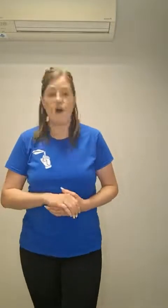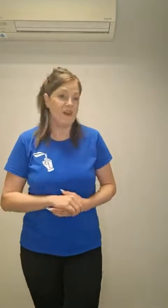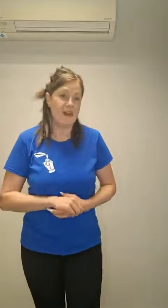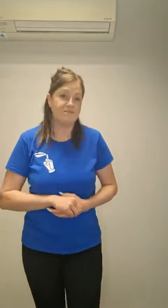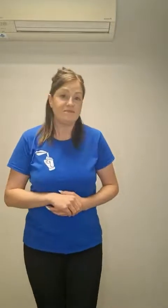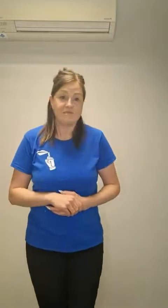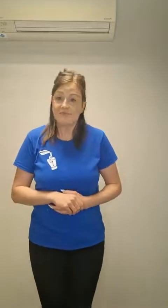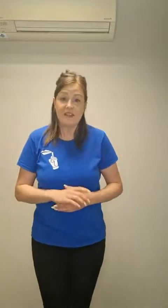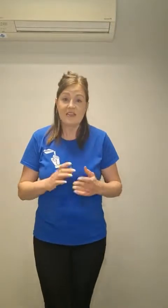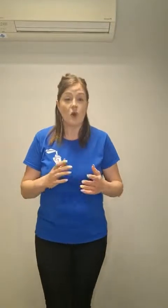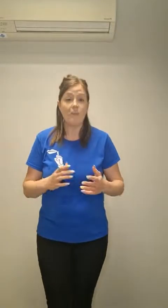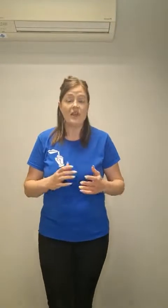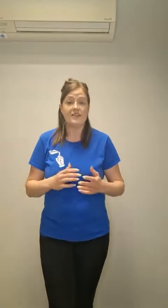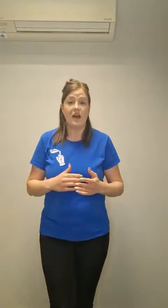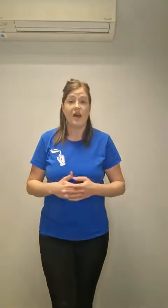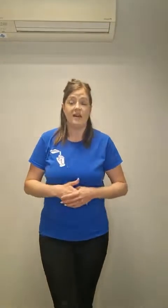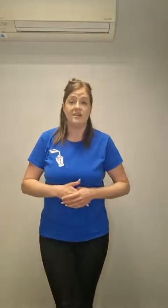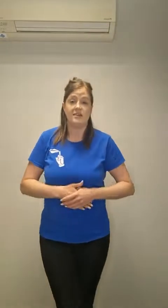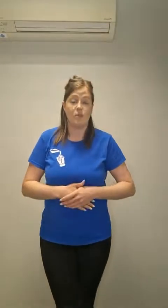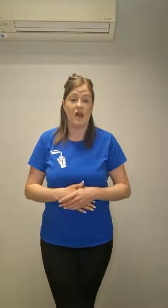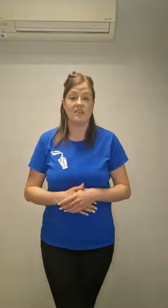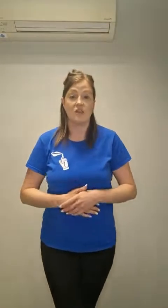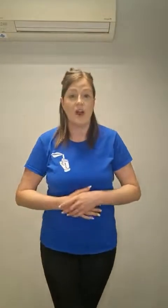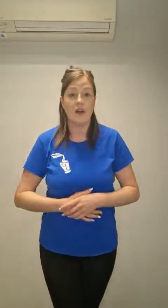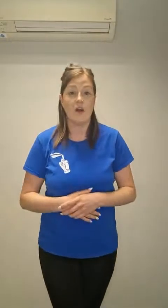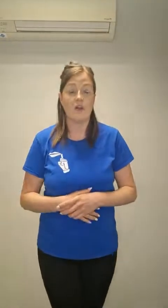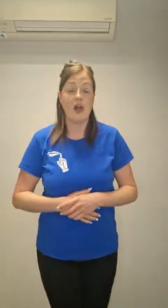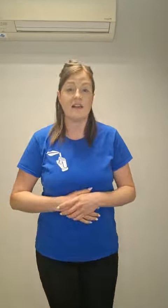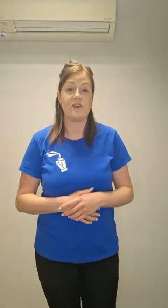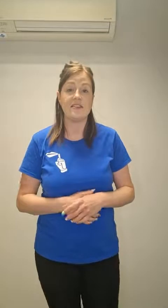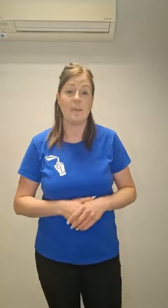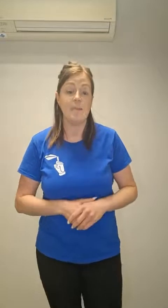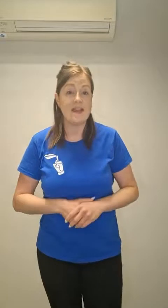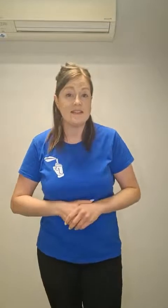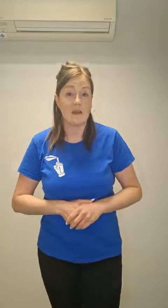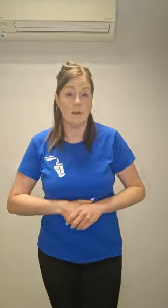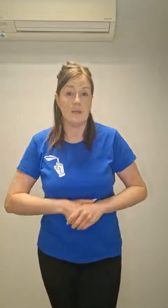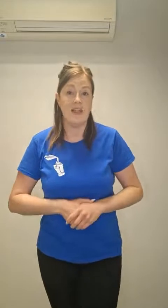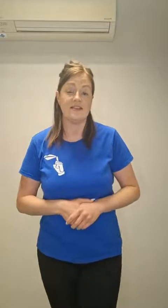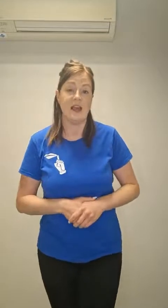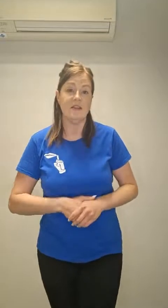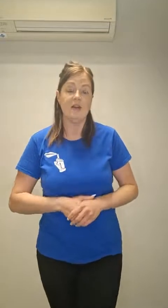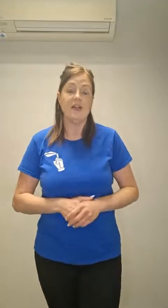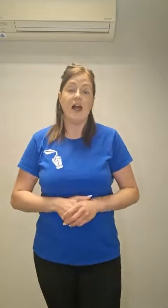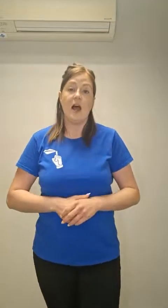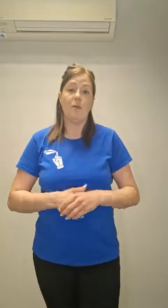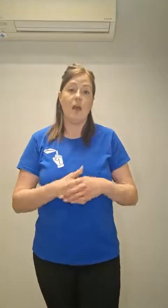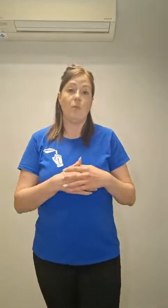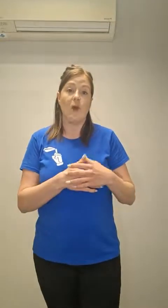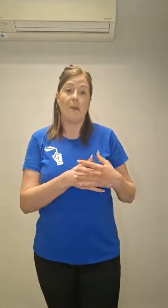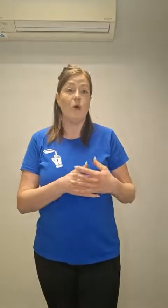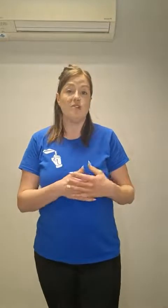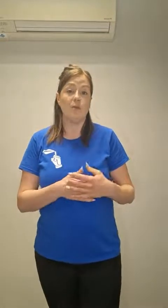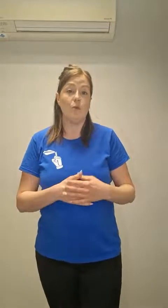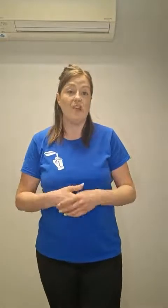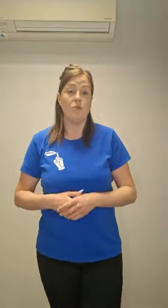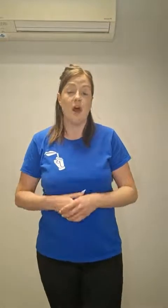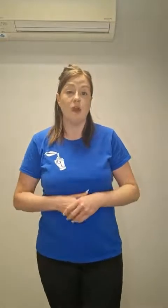Imani, it's not BSL, we are Signalong. Our signs are based on BSL, and where possible we use